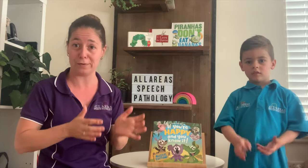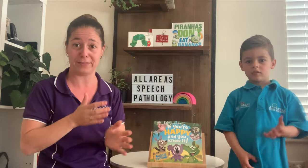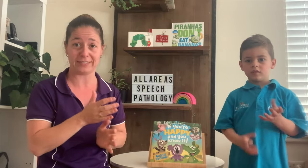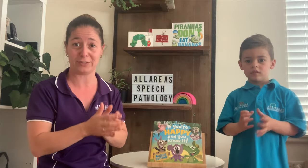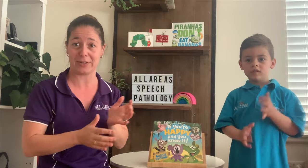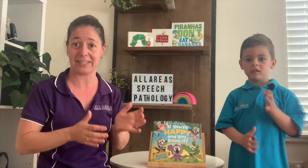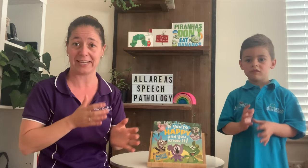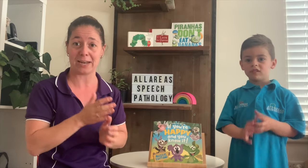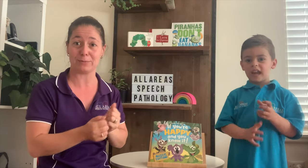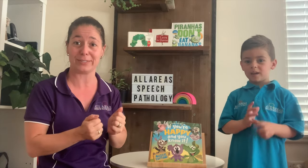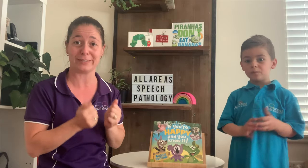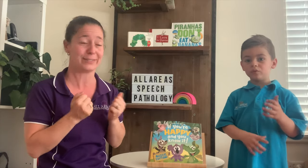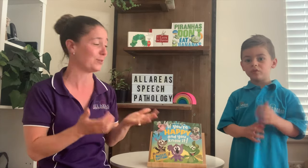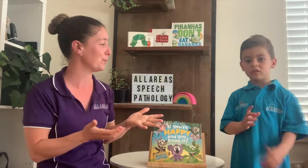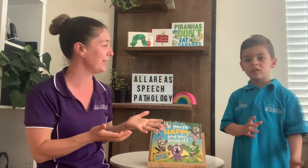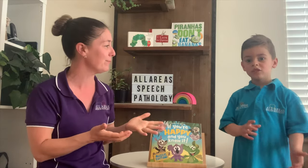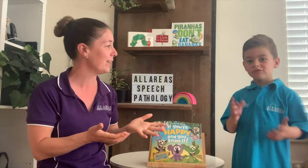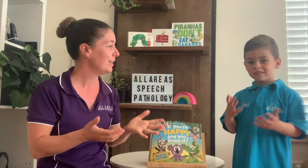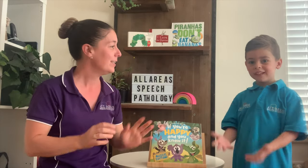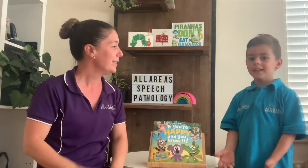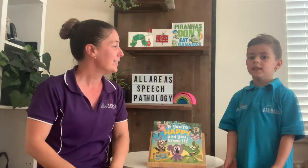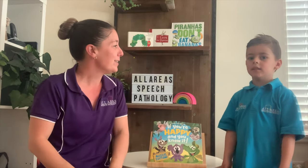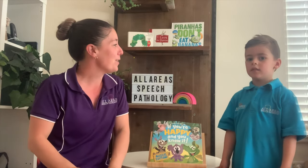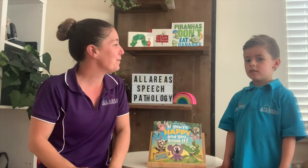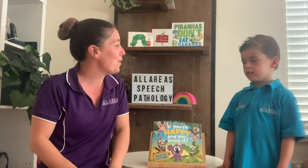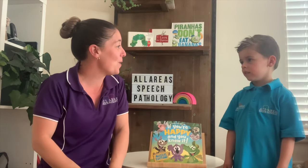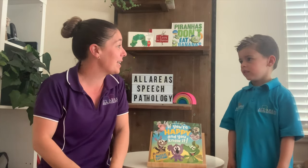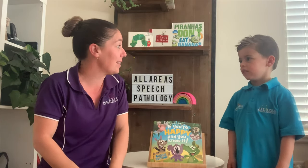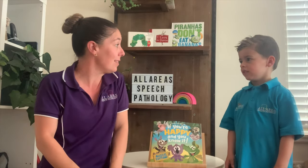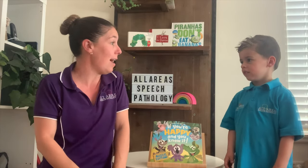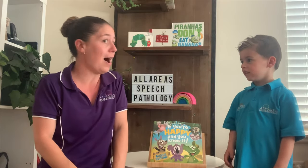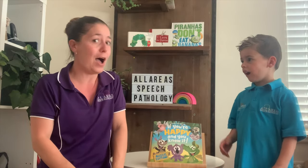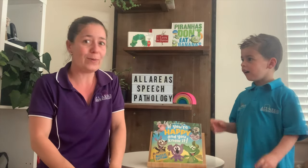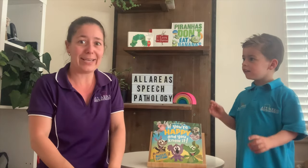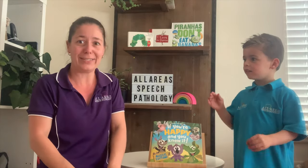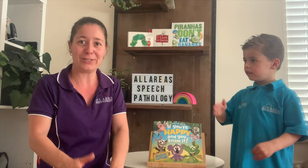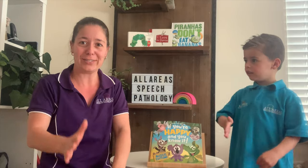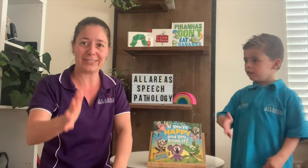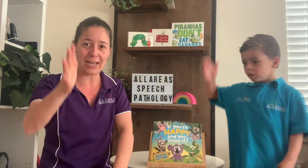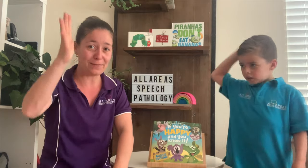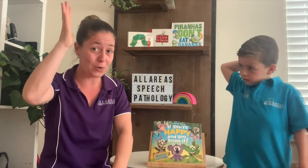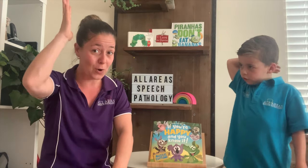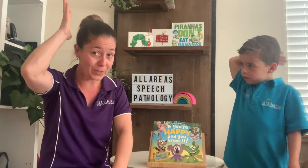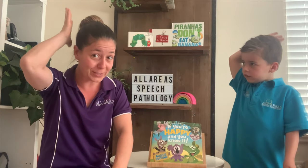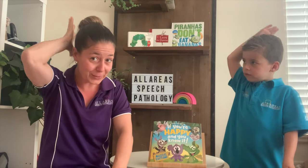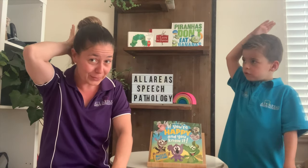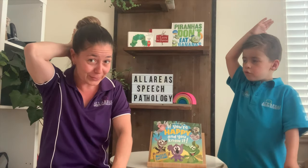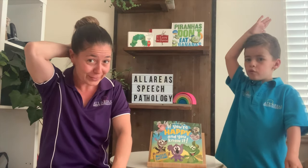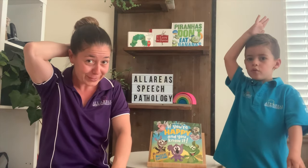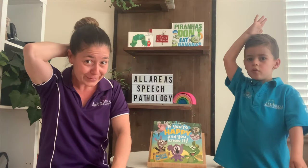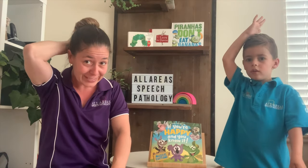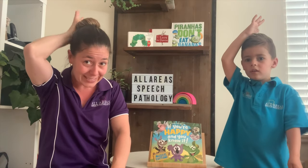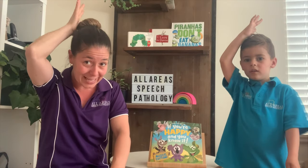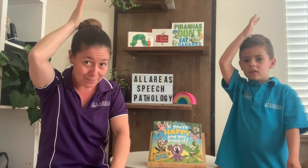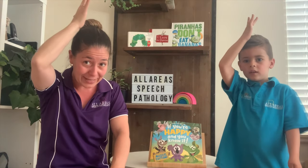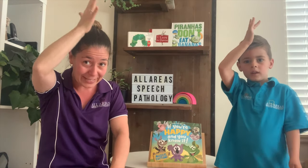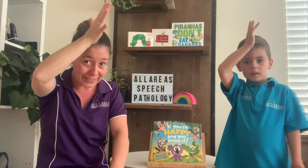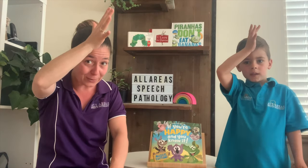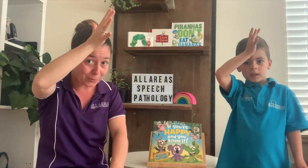the Australian animals in this story. So for galah, we're going to do the sign for cockatoo, which is like making your